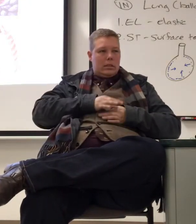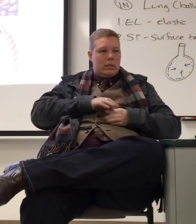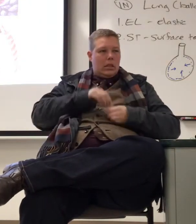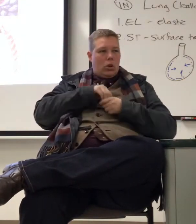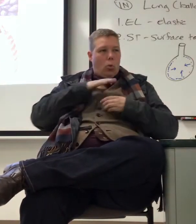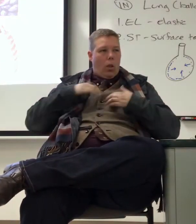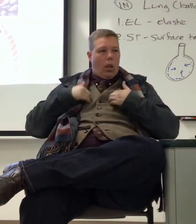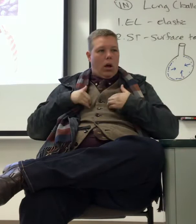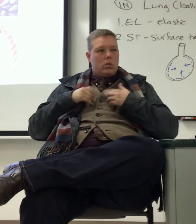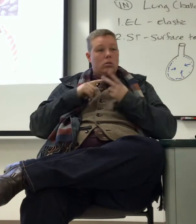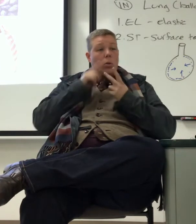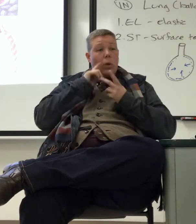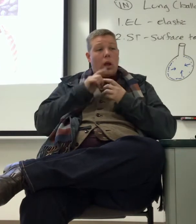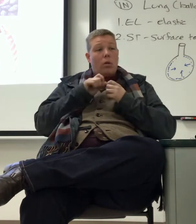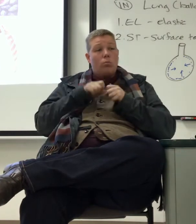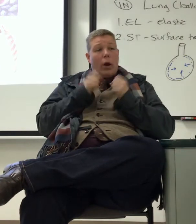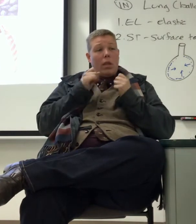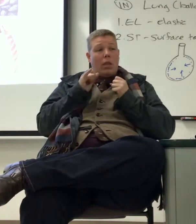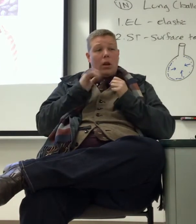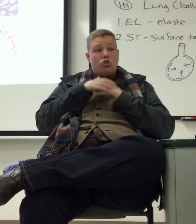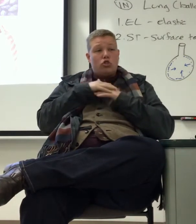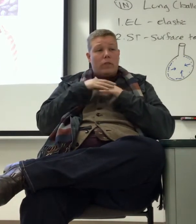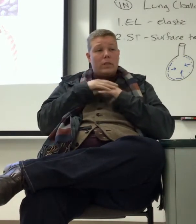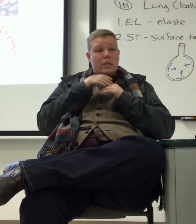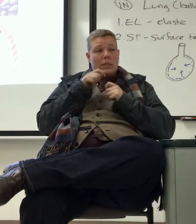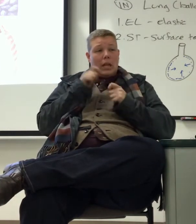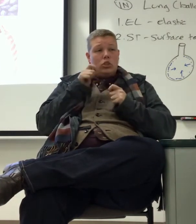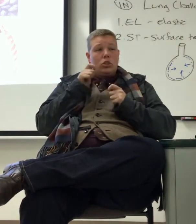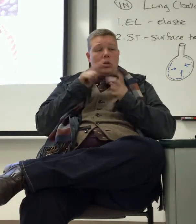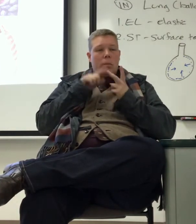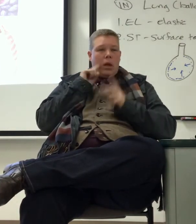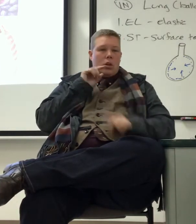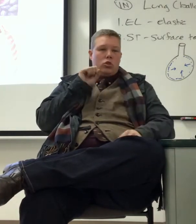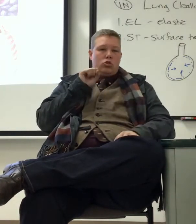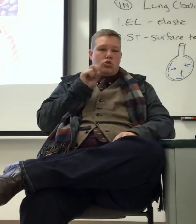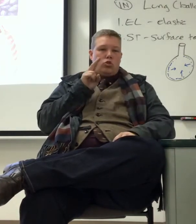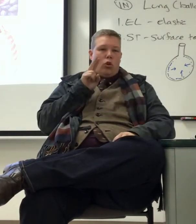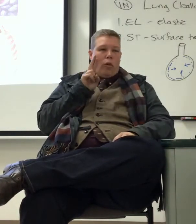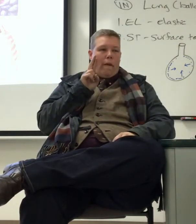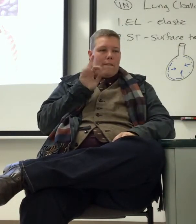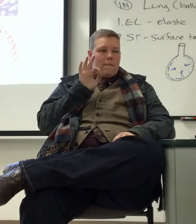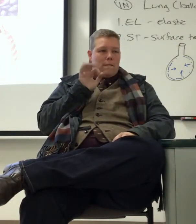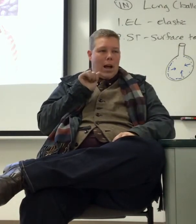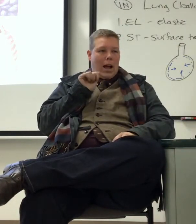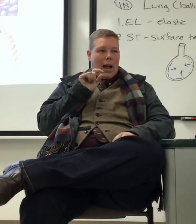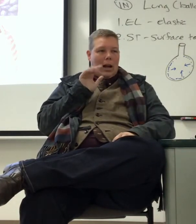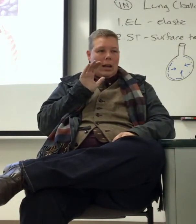surfactants, which are similar to the molecules in detergents that wash your clothes.